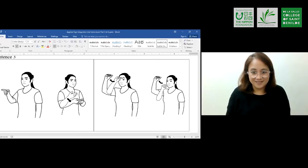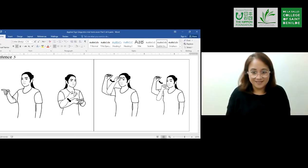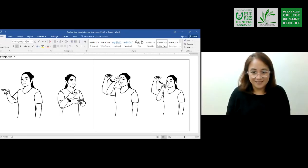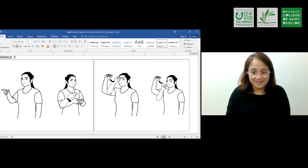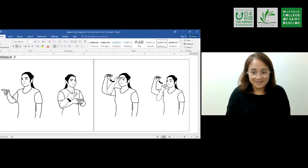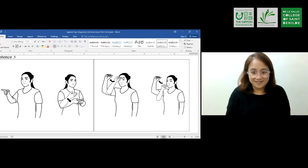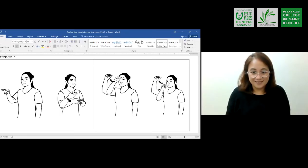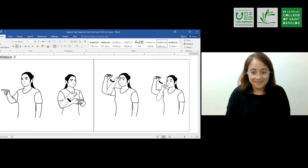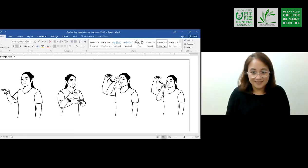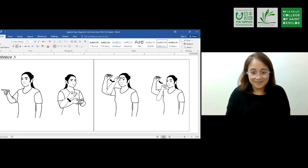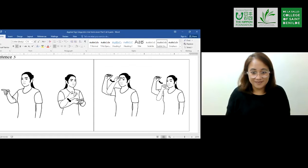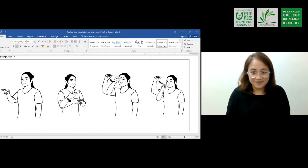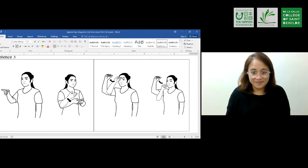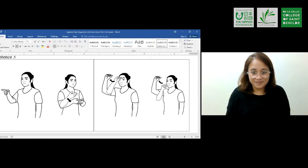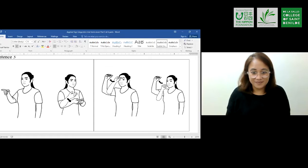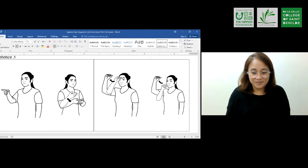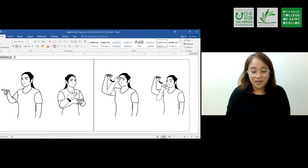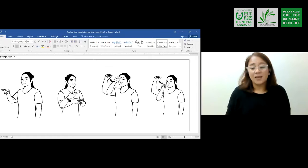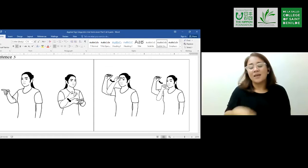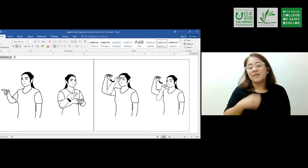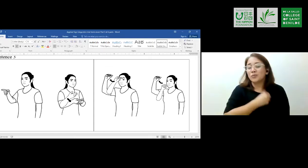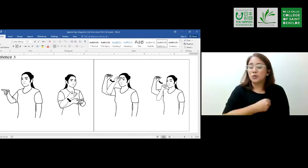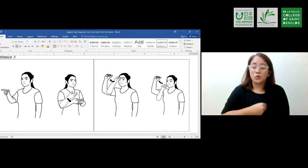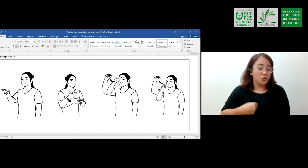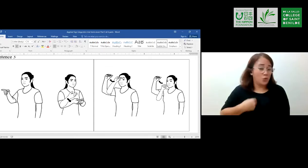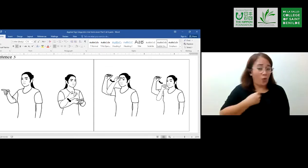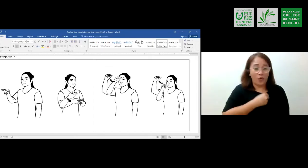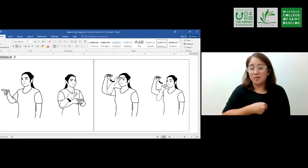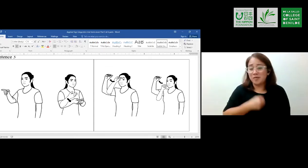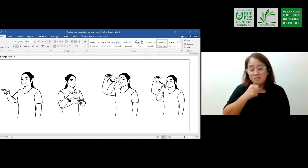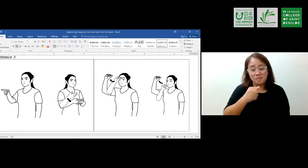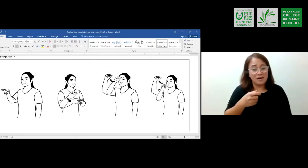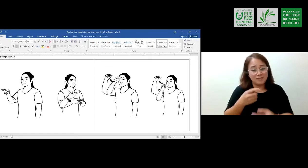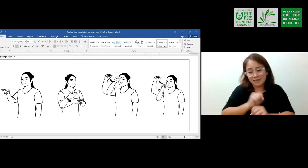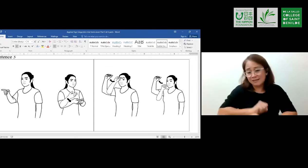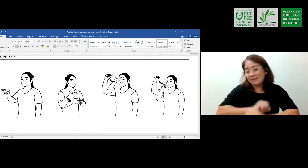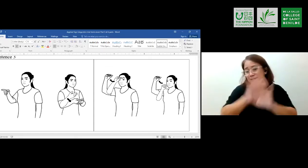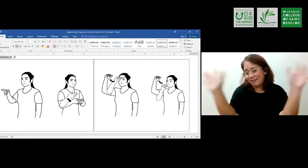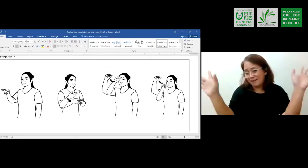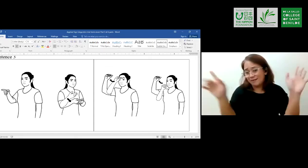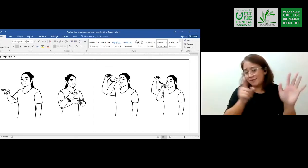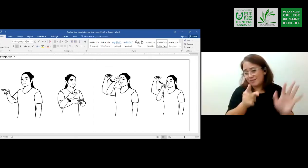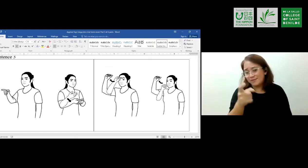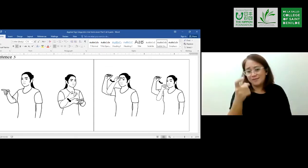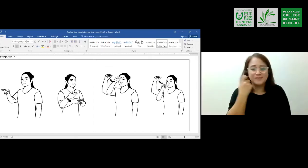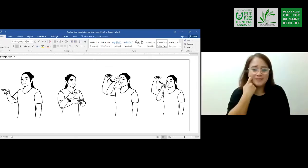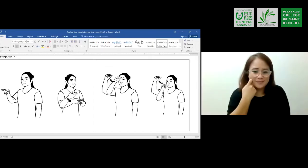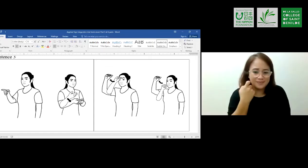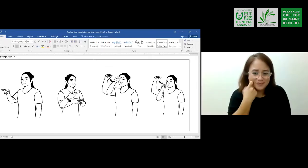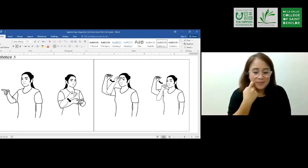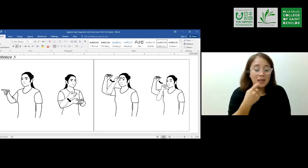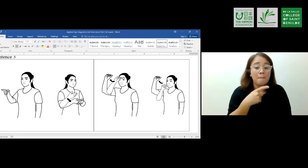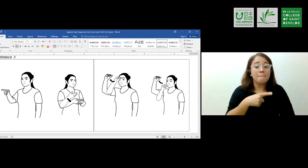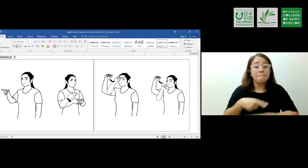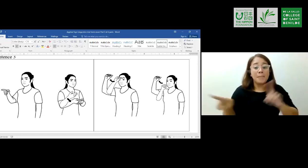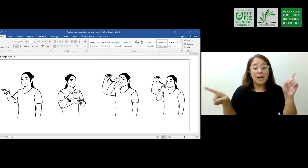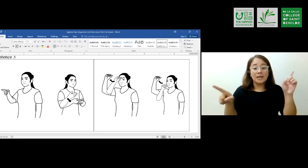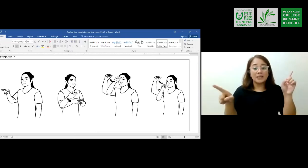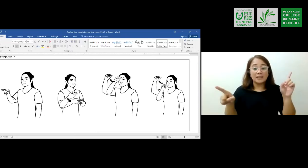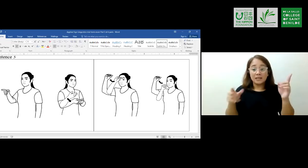So I'm sorry I didn't make this more clear earlier. But anyway, if you learn something, that's good. I don't think it will make that